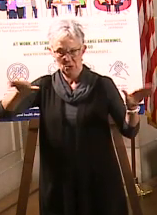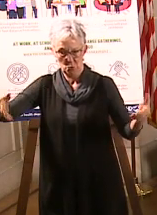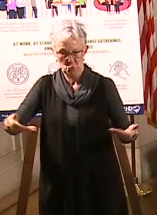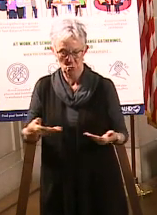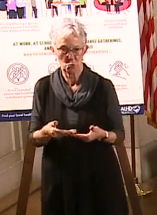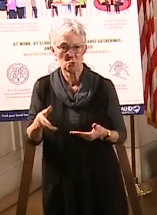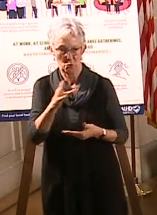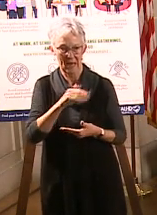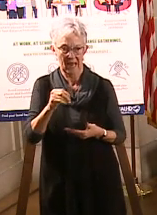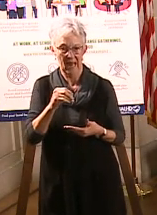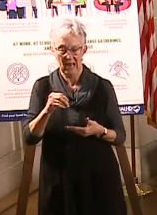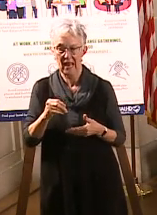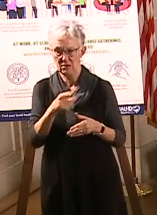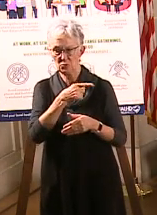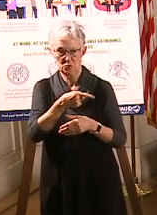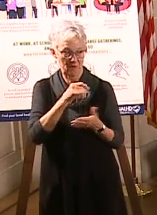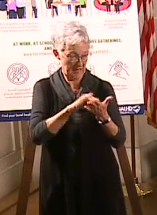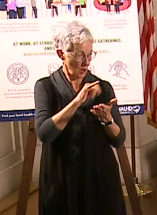talking about the